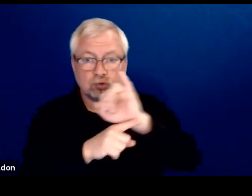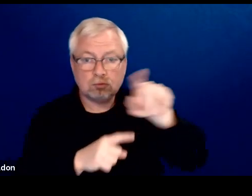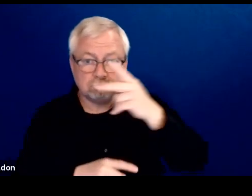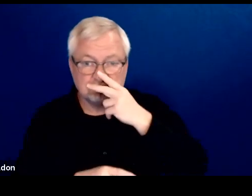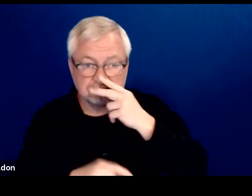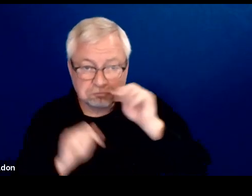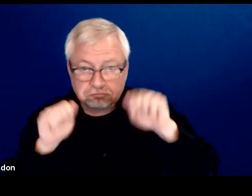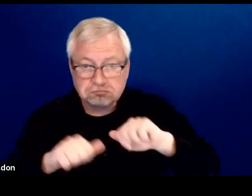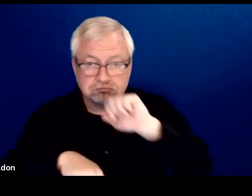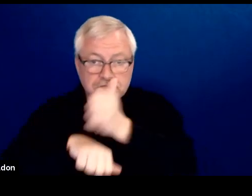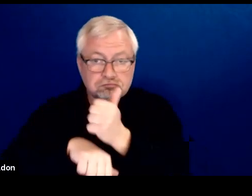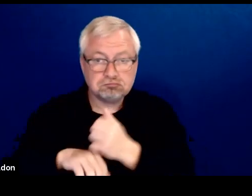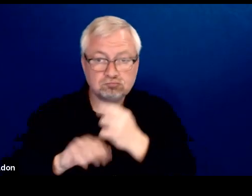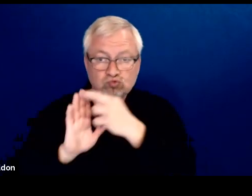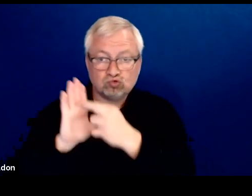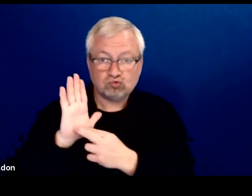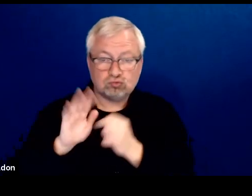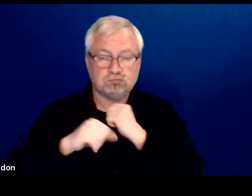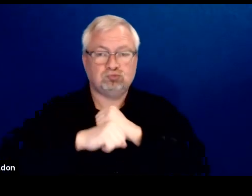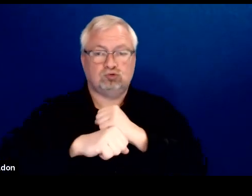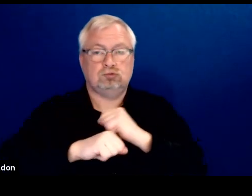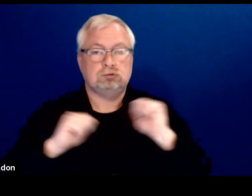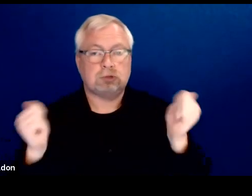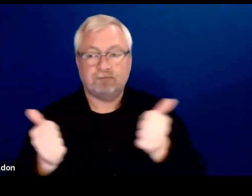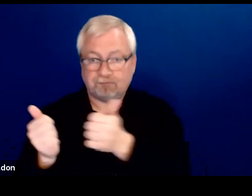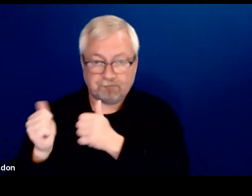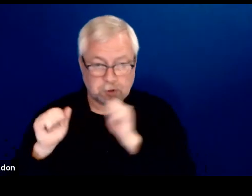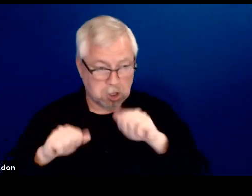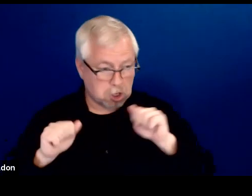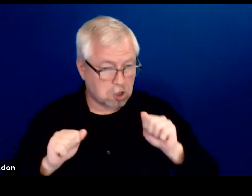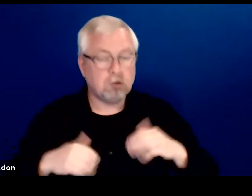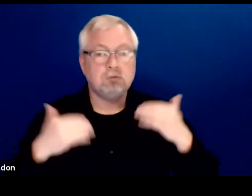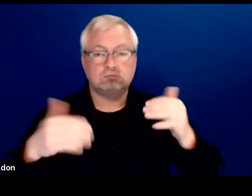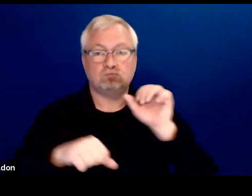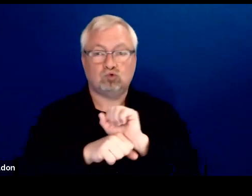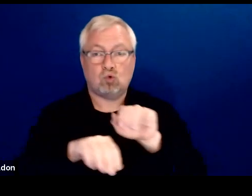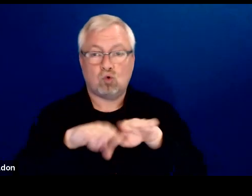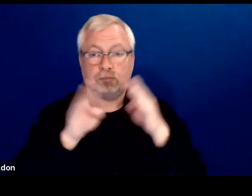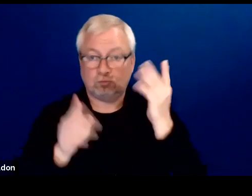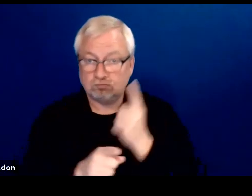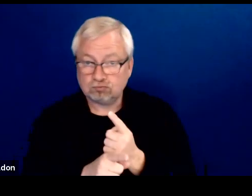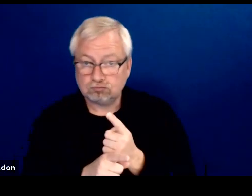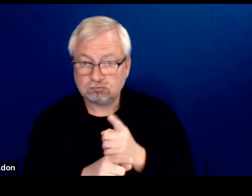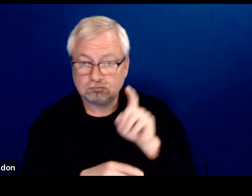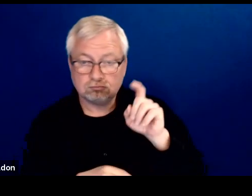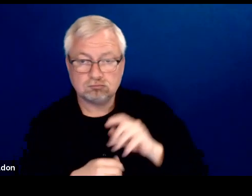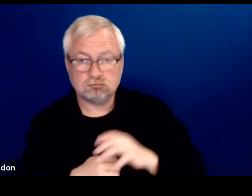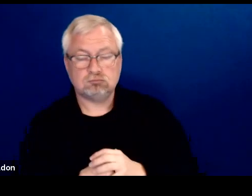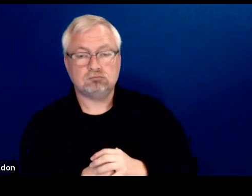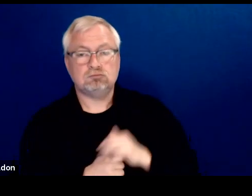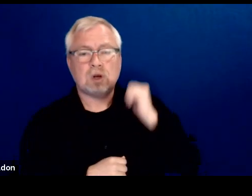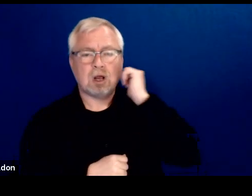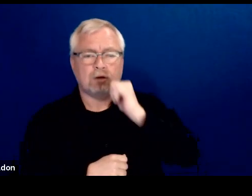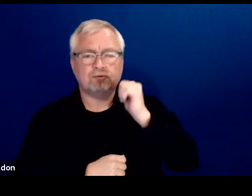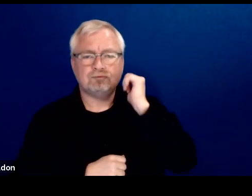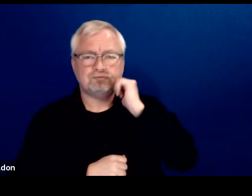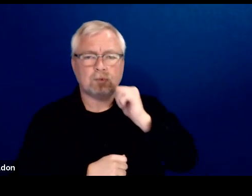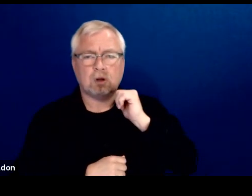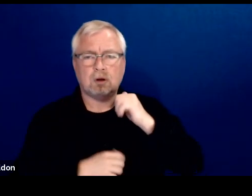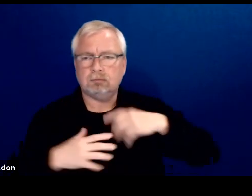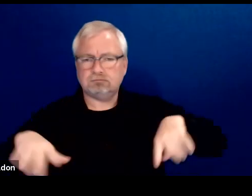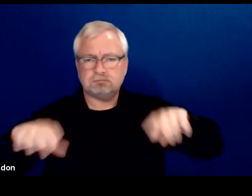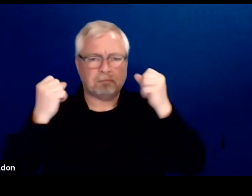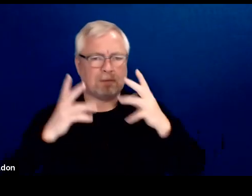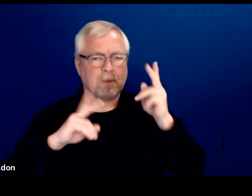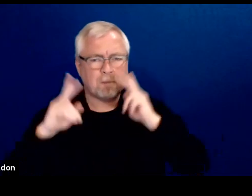right. How quickly, because there's a lot of small businesses emailing us every single day, Yeah. when are we going to be able to go back to work? When do you anticipate that that's